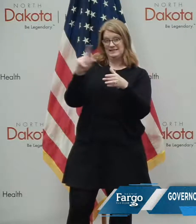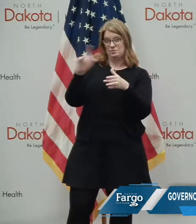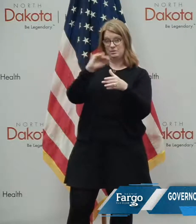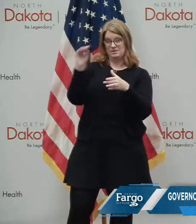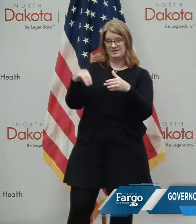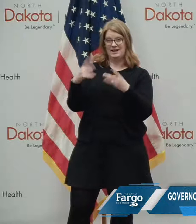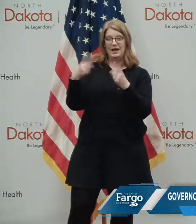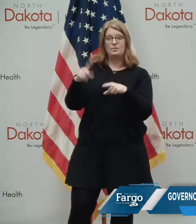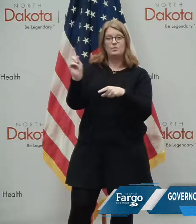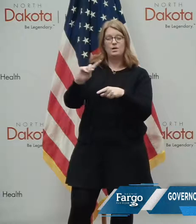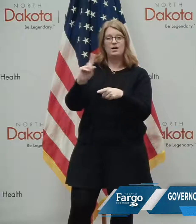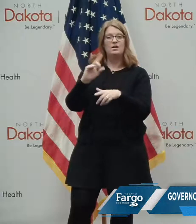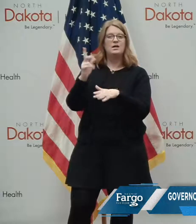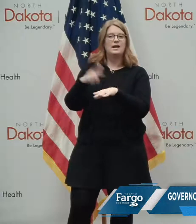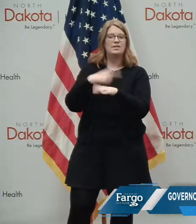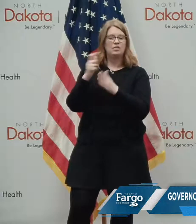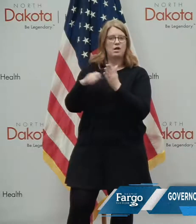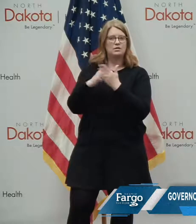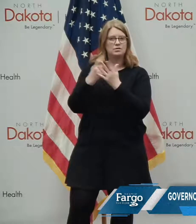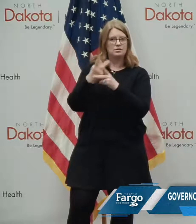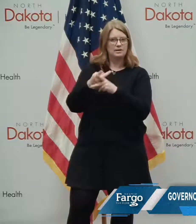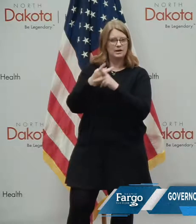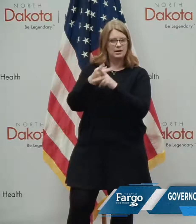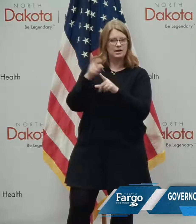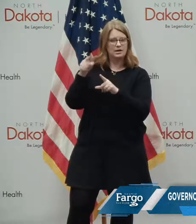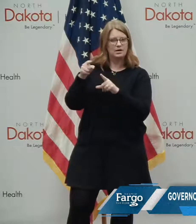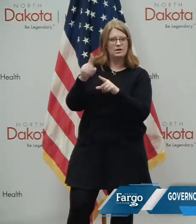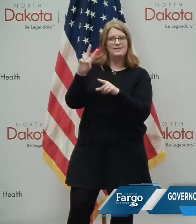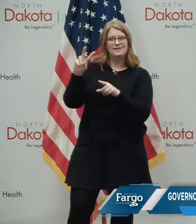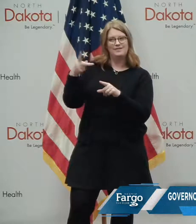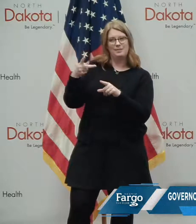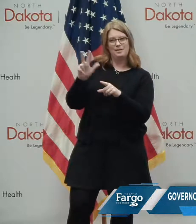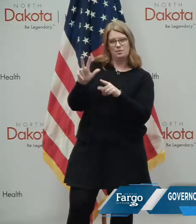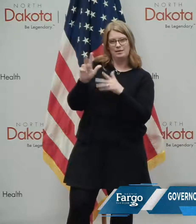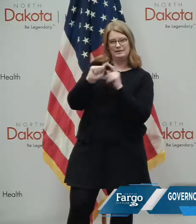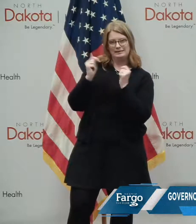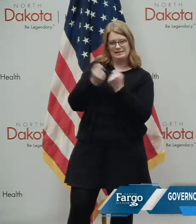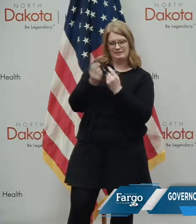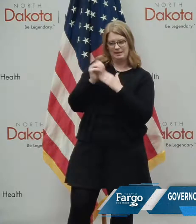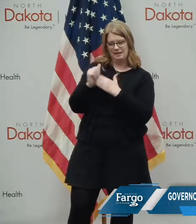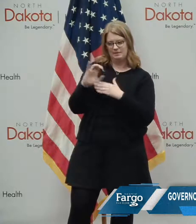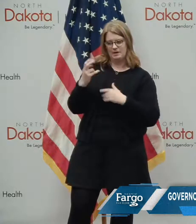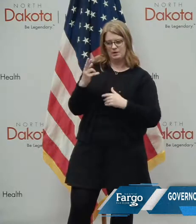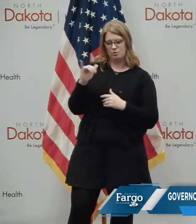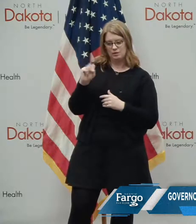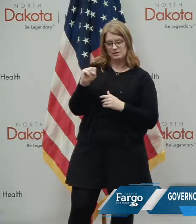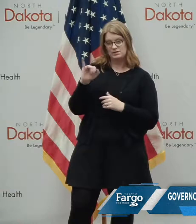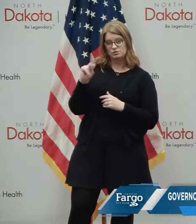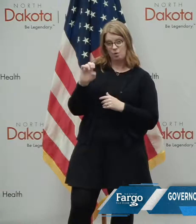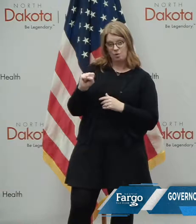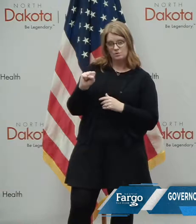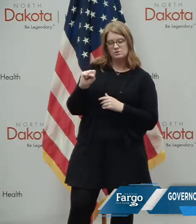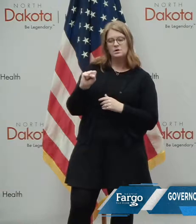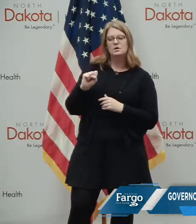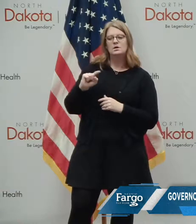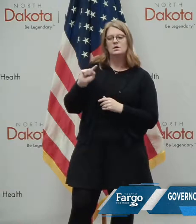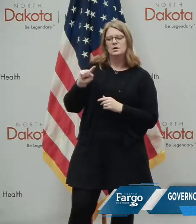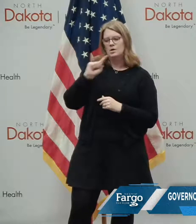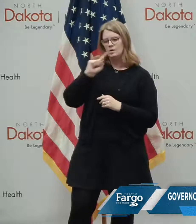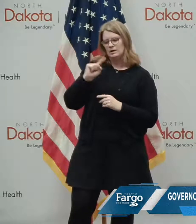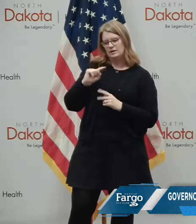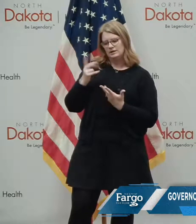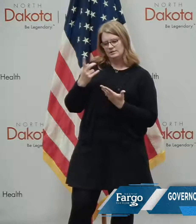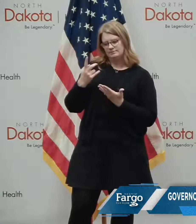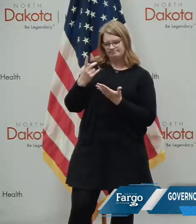long-term care team, the Vulnerable Population Protection Plan led by Chris Jones, is looking at all these, mitigations.